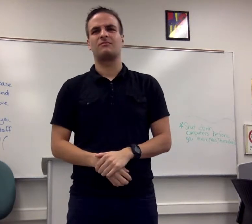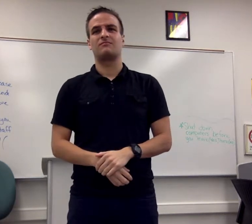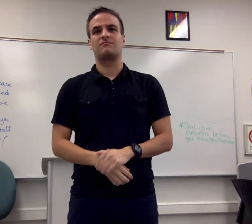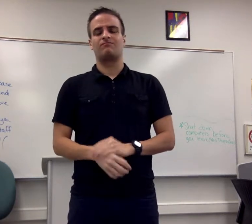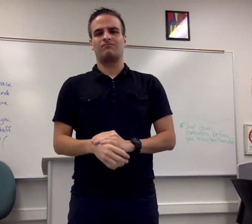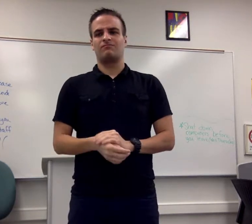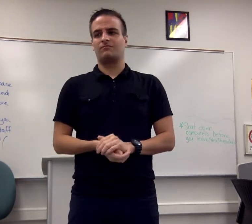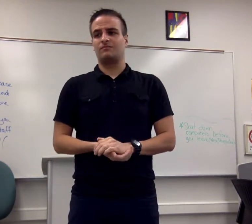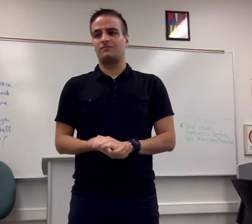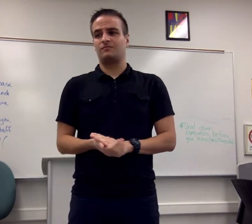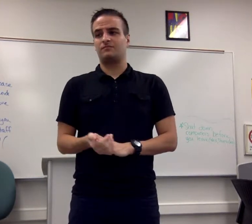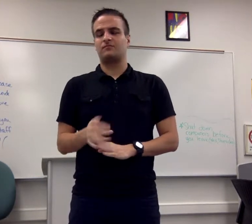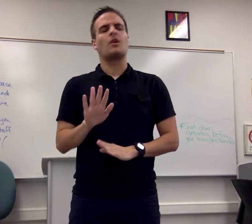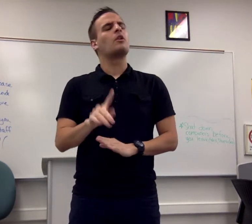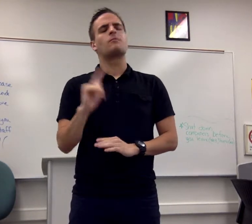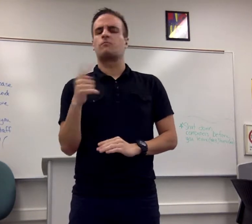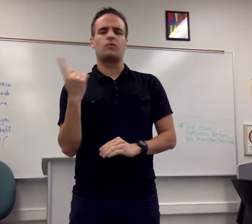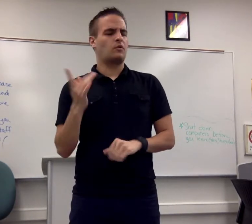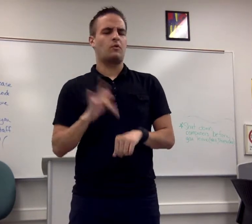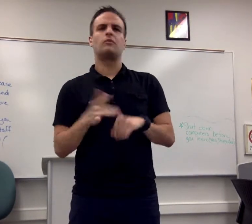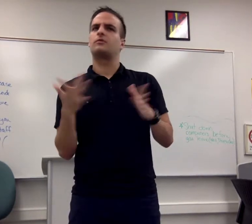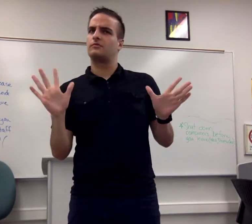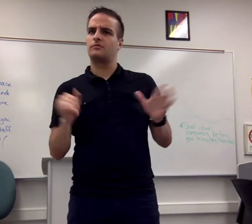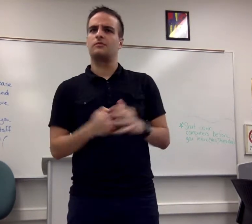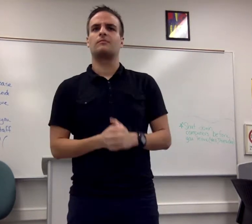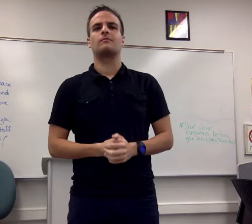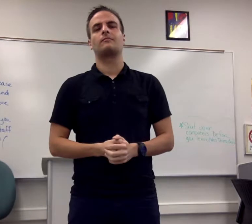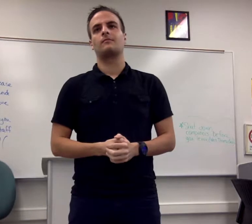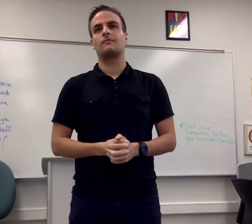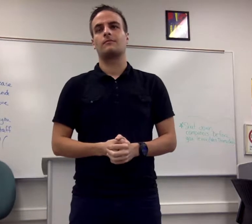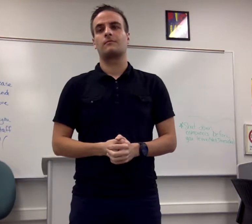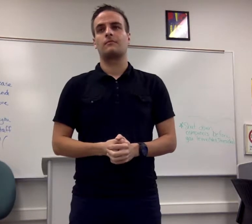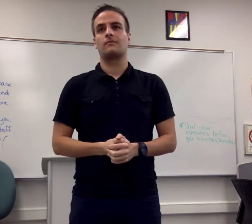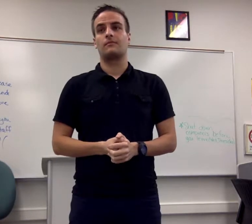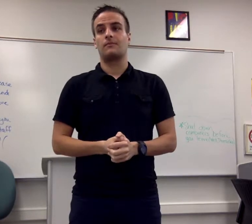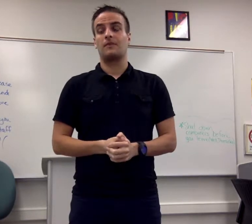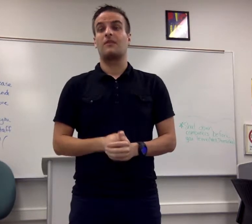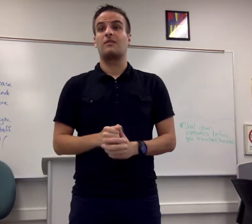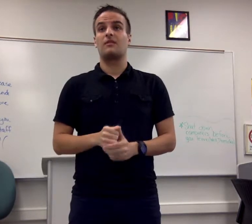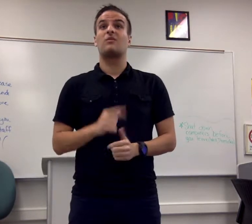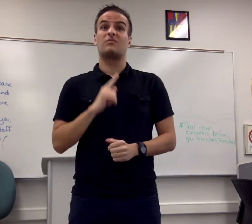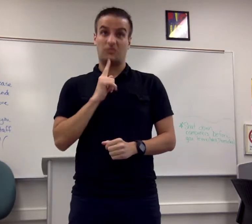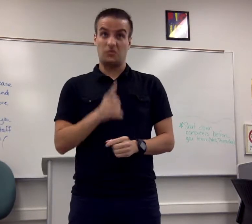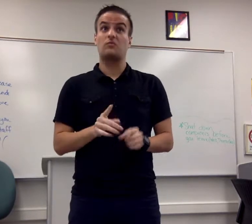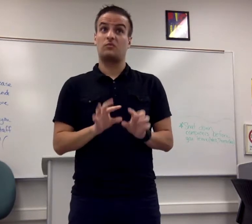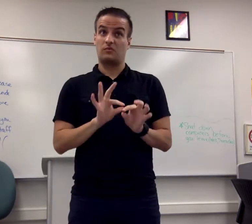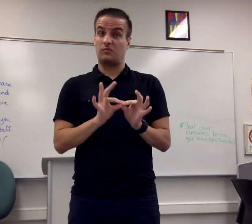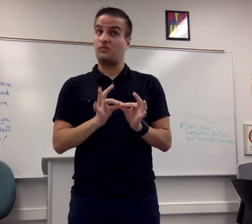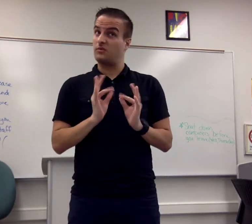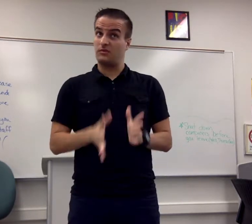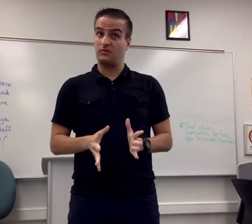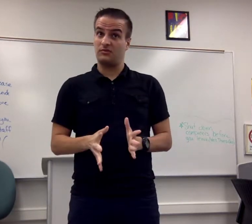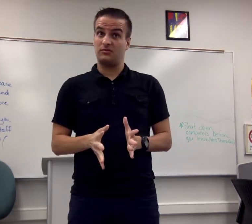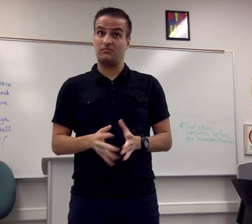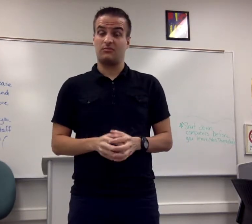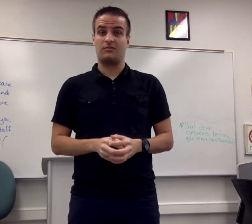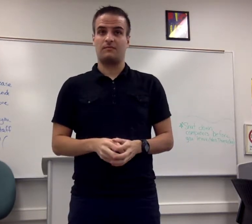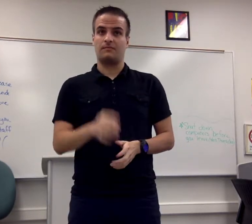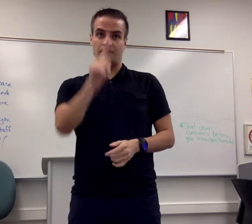Oh, so you're just attending. And the actual interpreter. Oh, I would definitely call